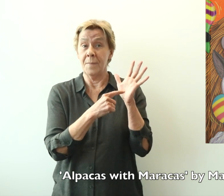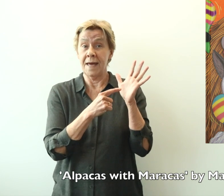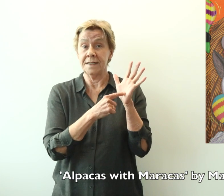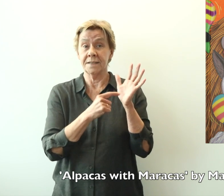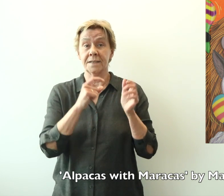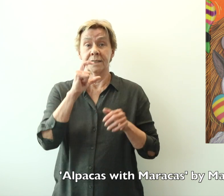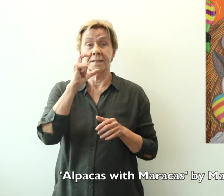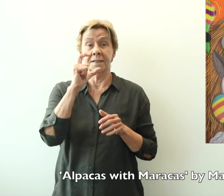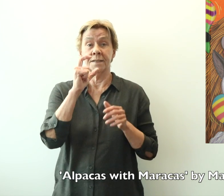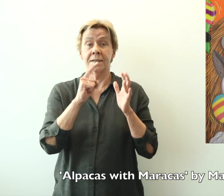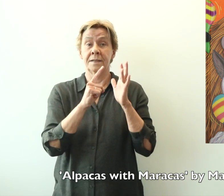Matt